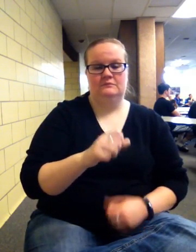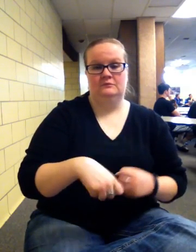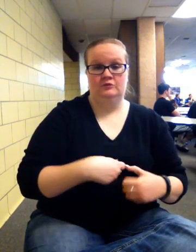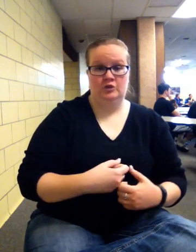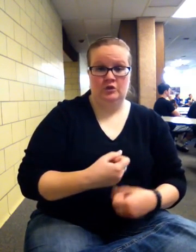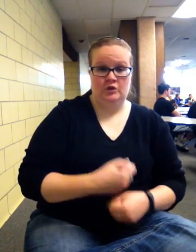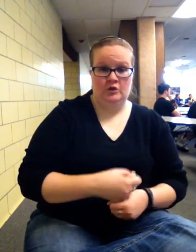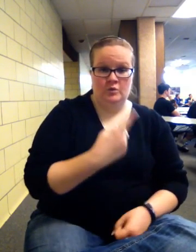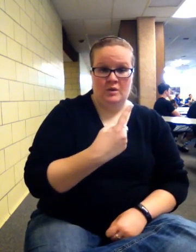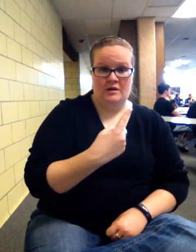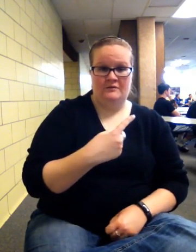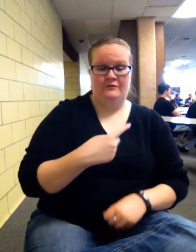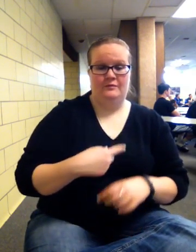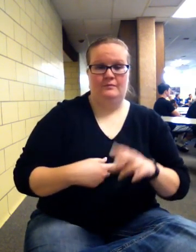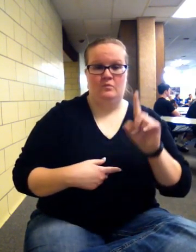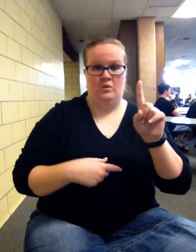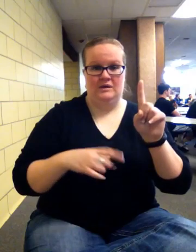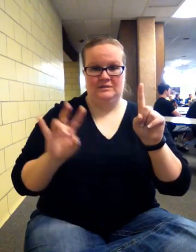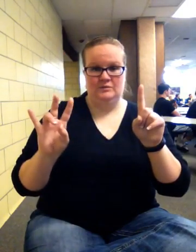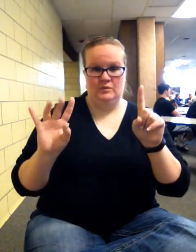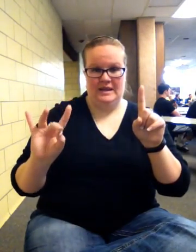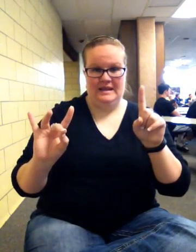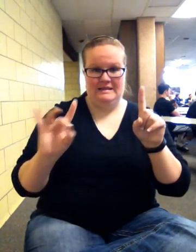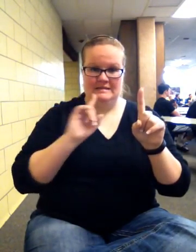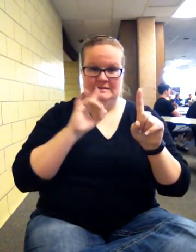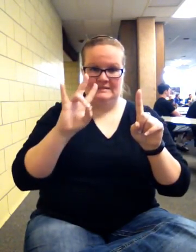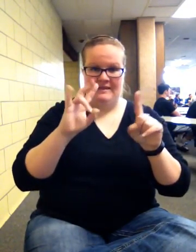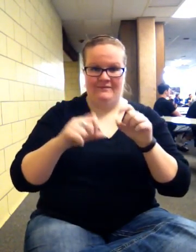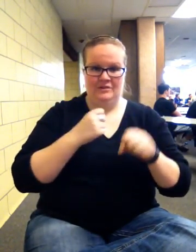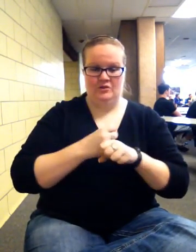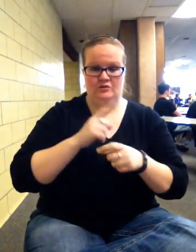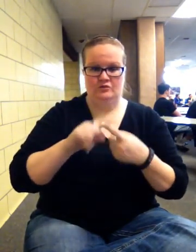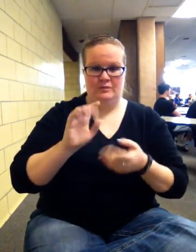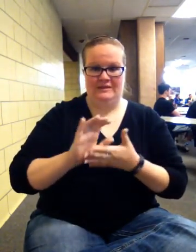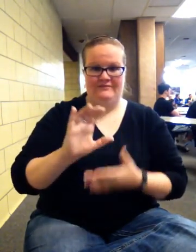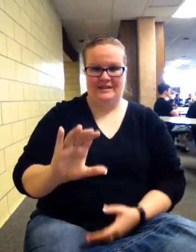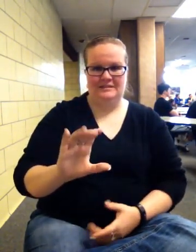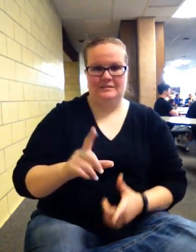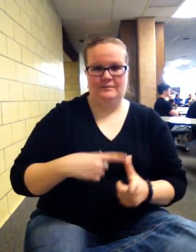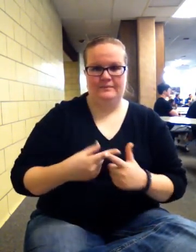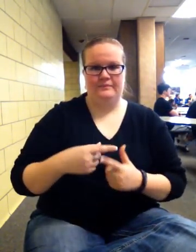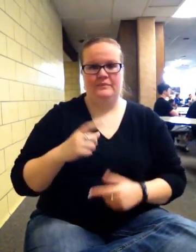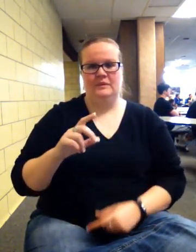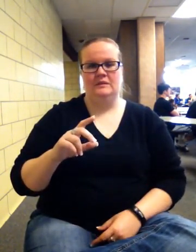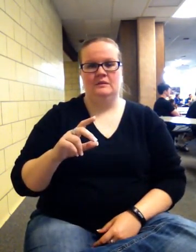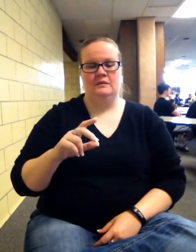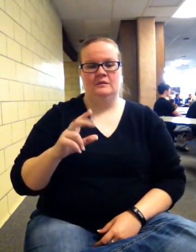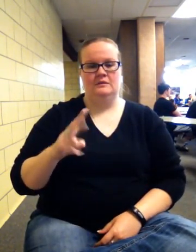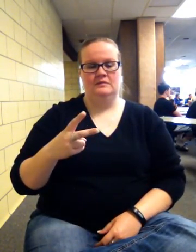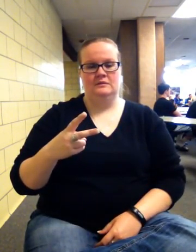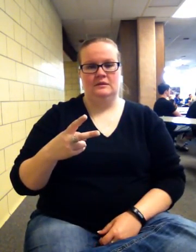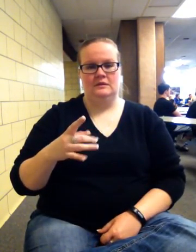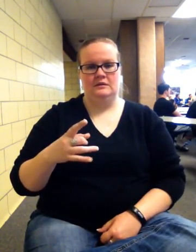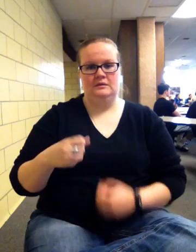from time period, one to eight is seven years for that to be invested. But then year two, year two to year eight,